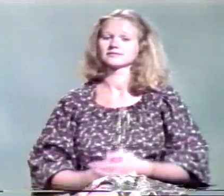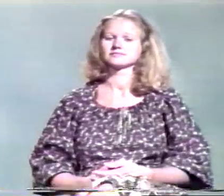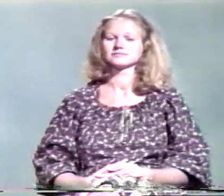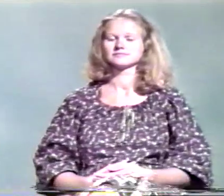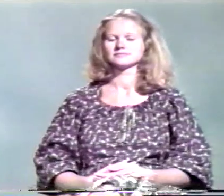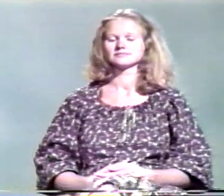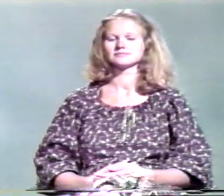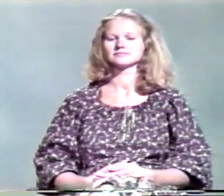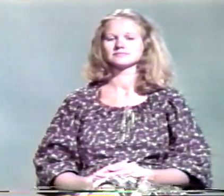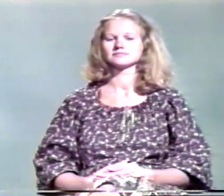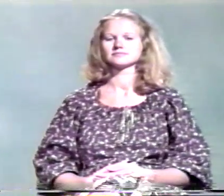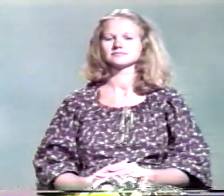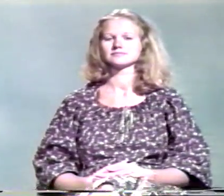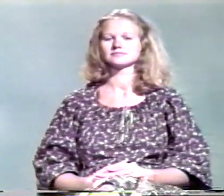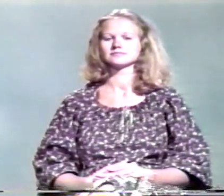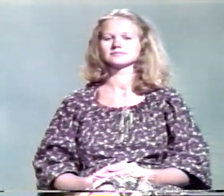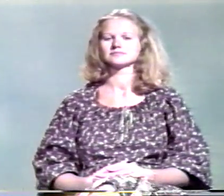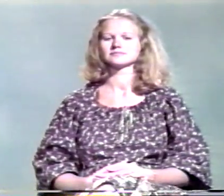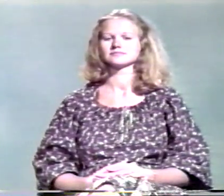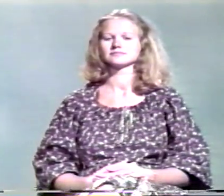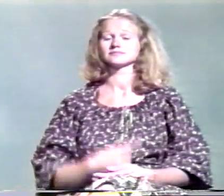The thought came to me. I had mocked her.